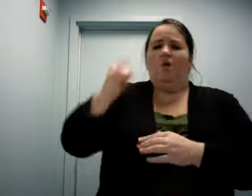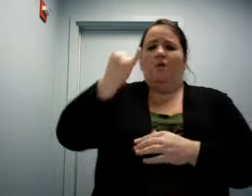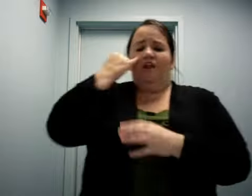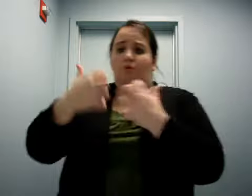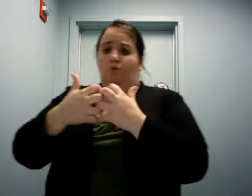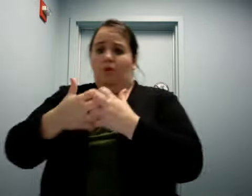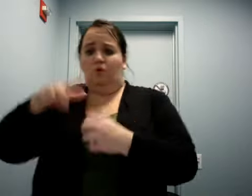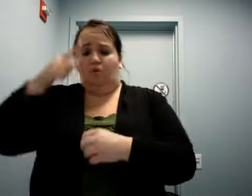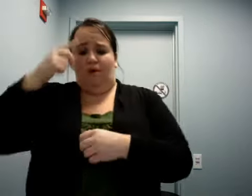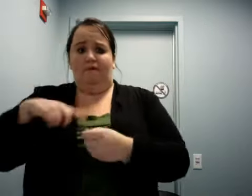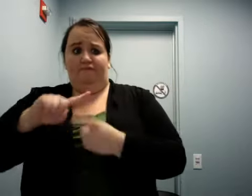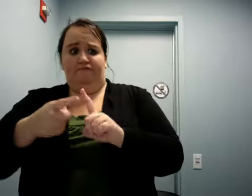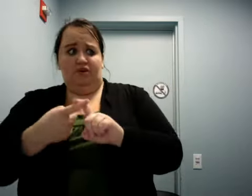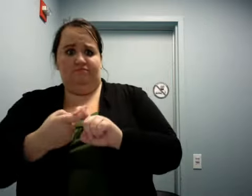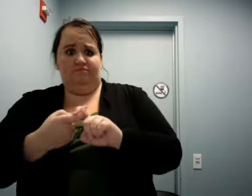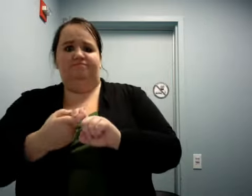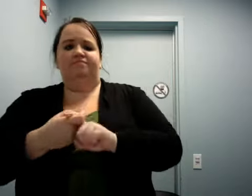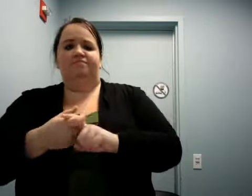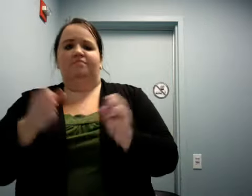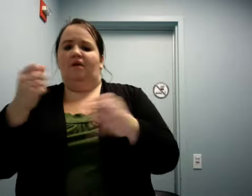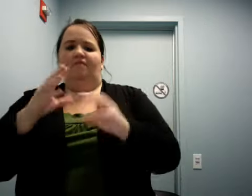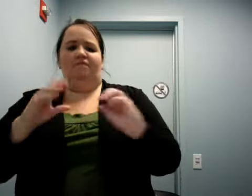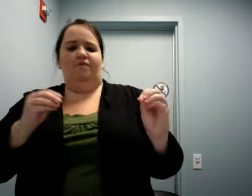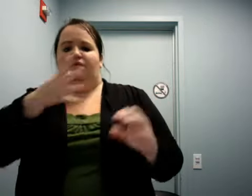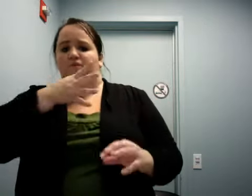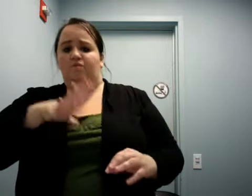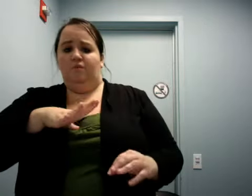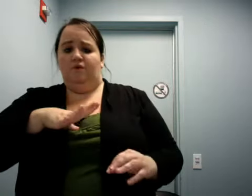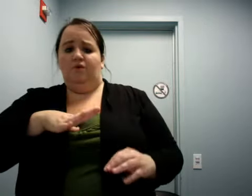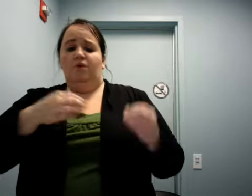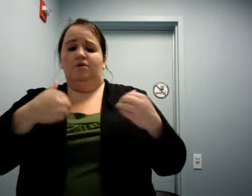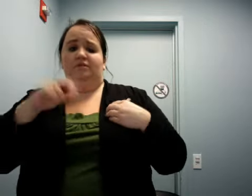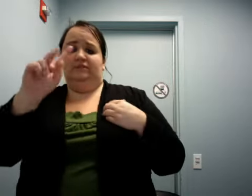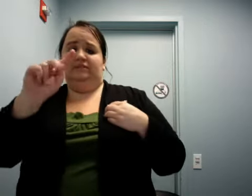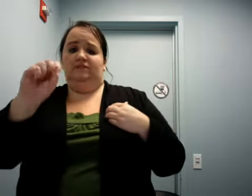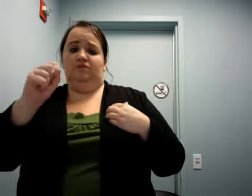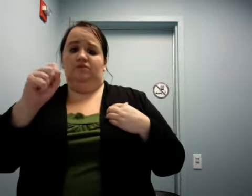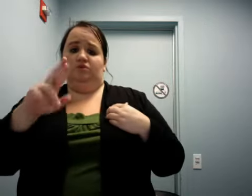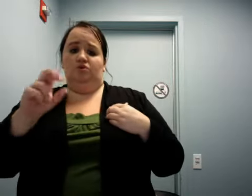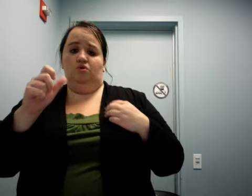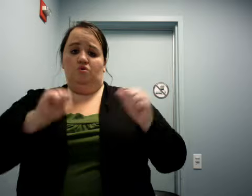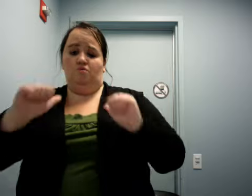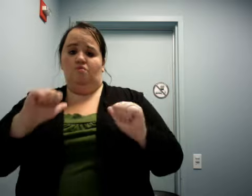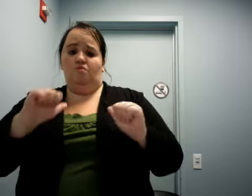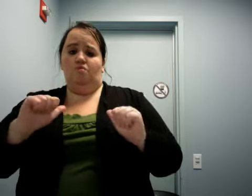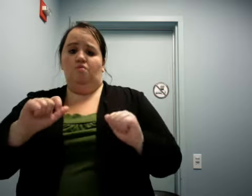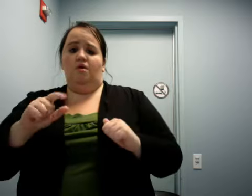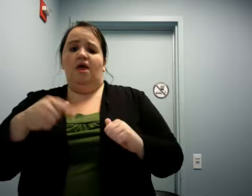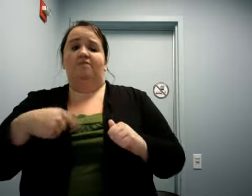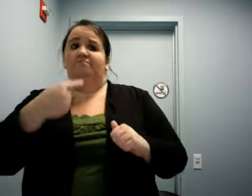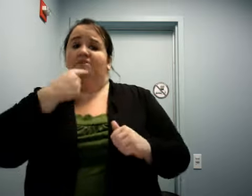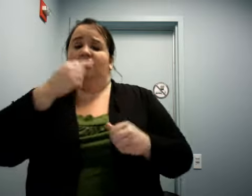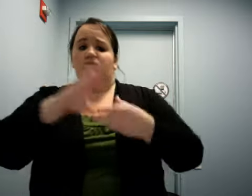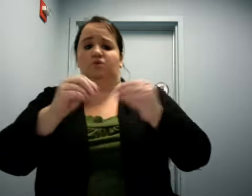a fearless woman who hosts a TV show in Lagos and is determined to tell the stories that we prefer to forget? What if my roommate